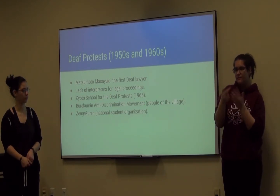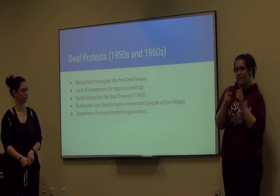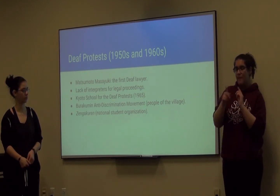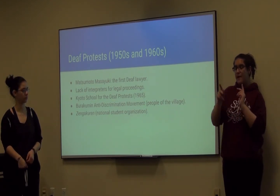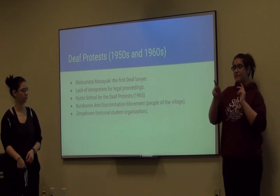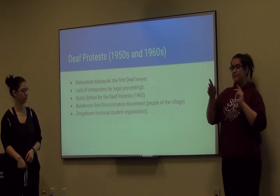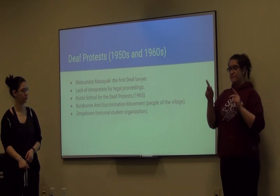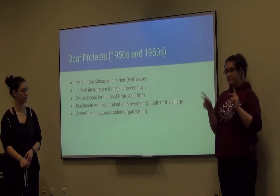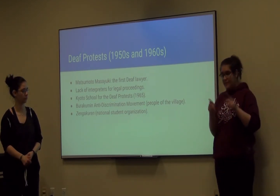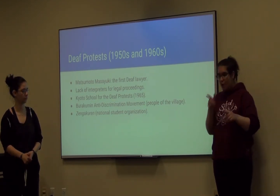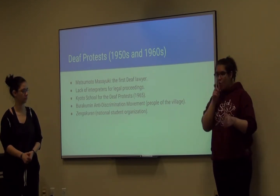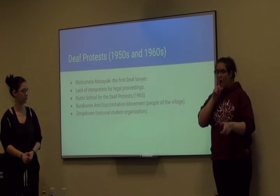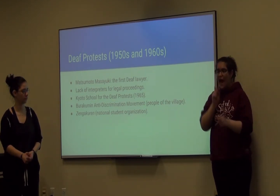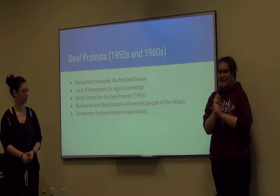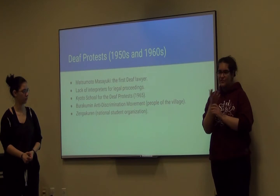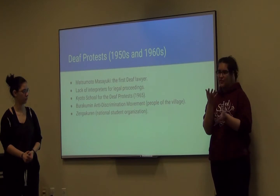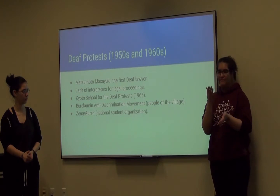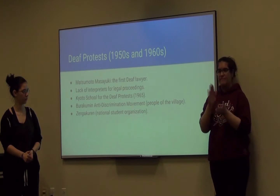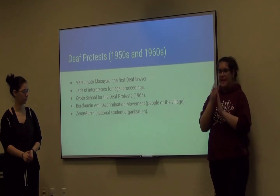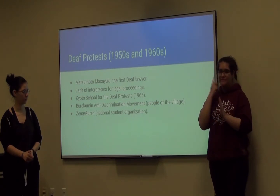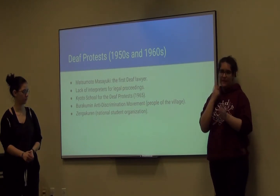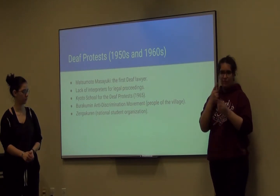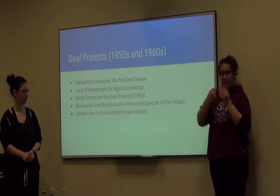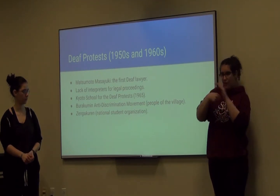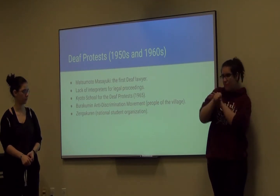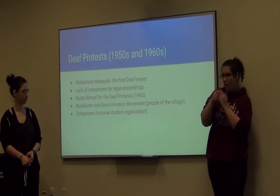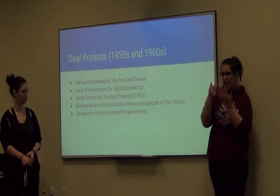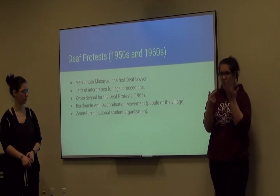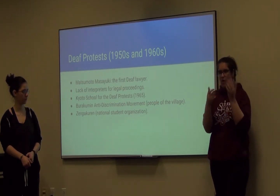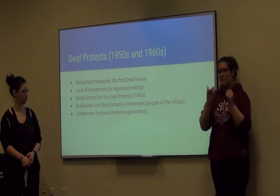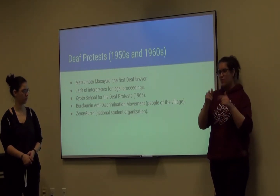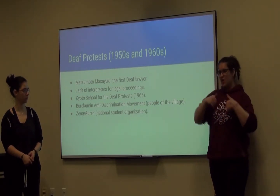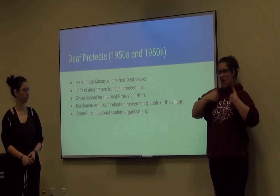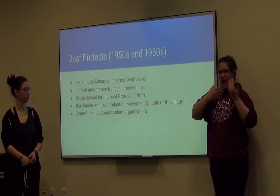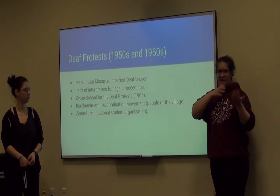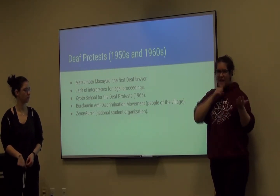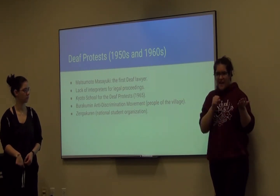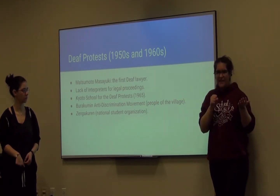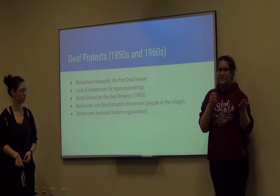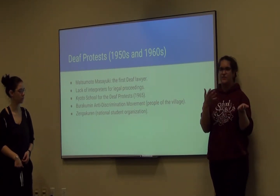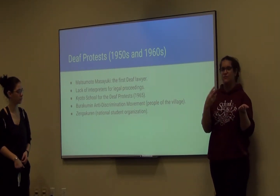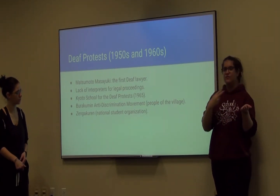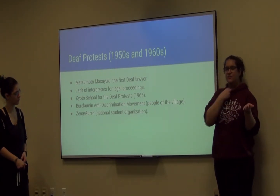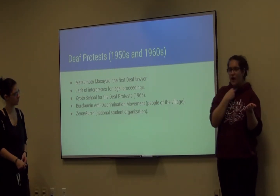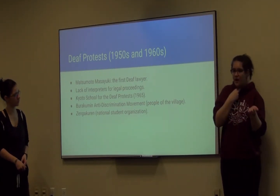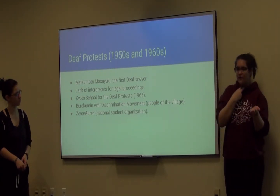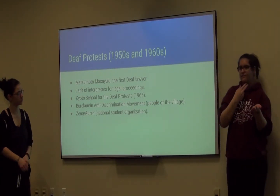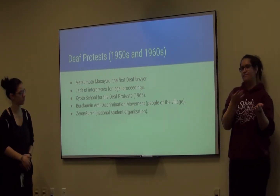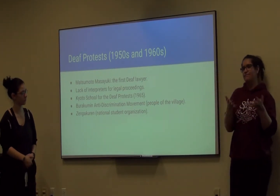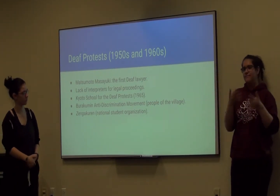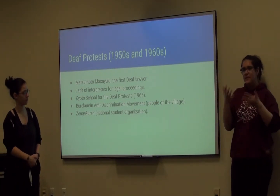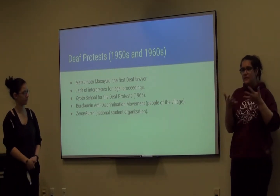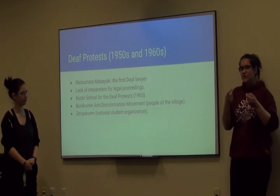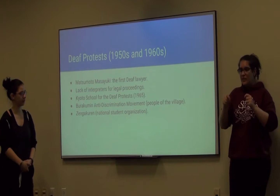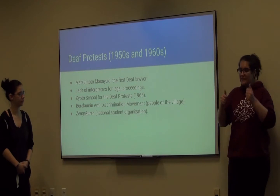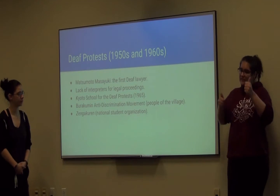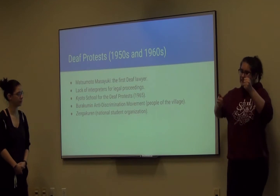late deafened already had a lot of spoken and written skills, but people who were born deaf or went deaf at a young age were